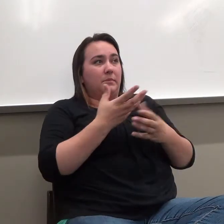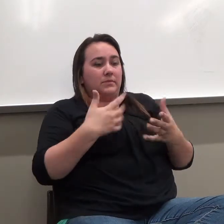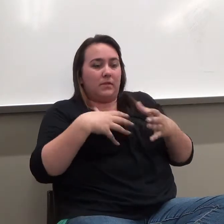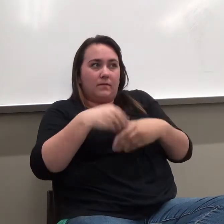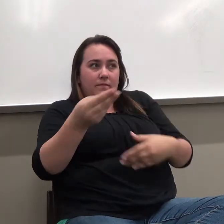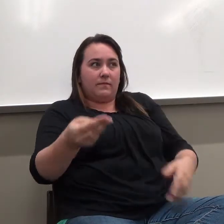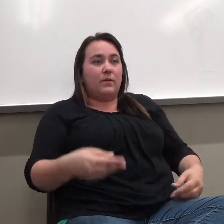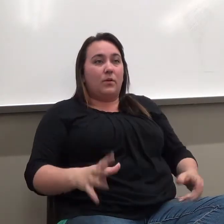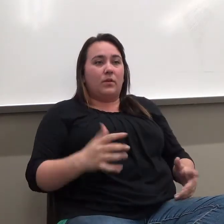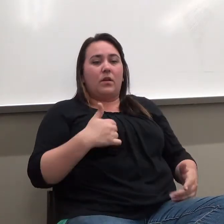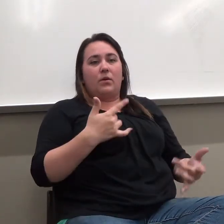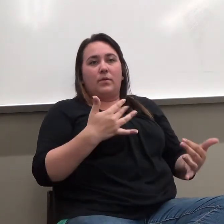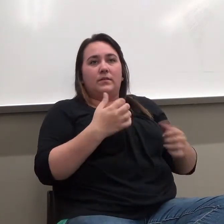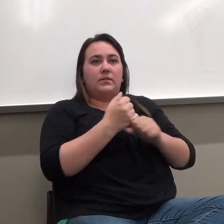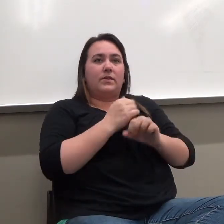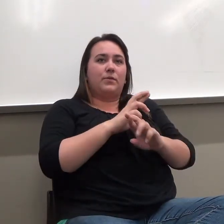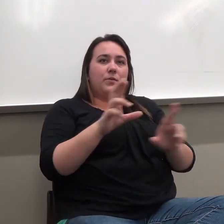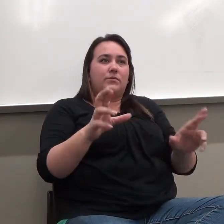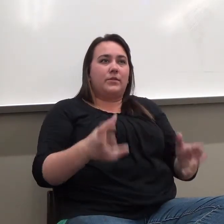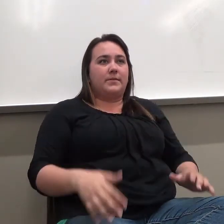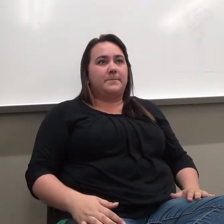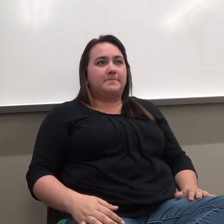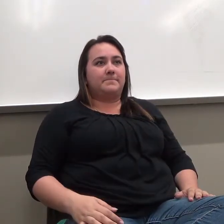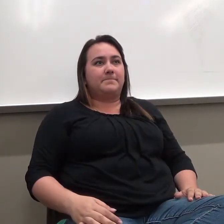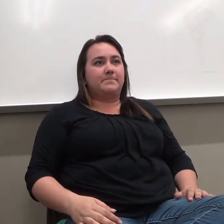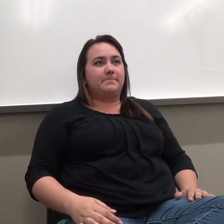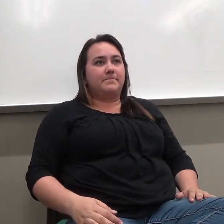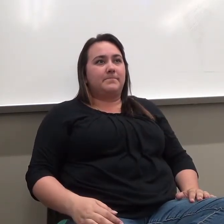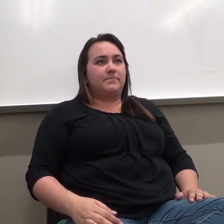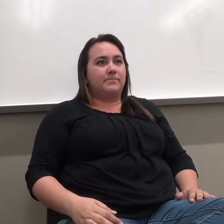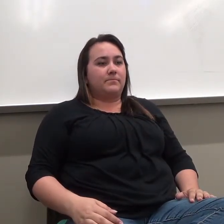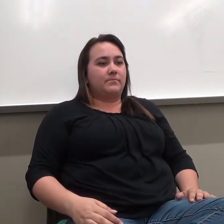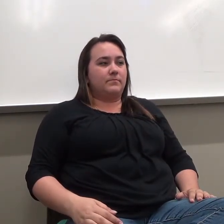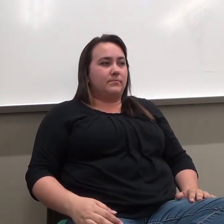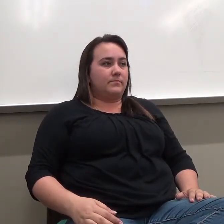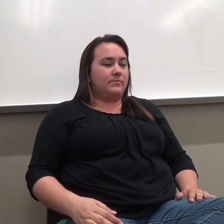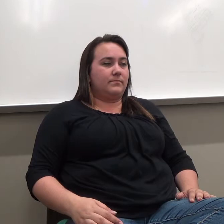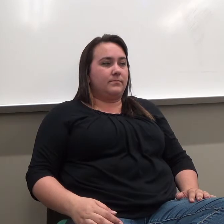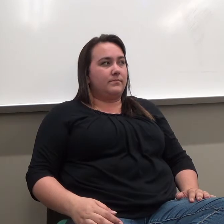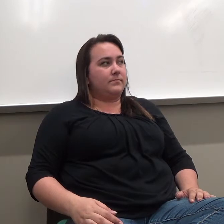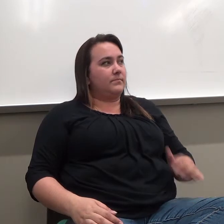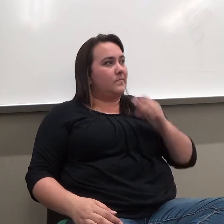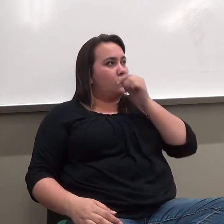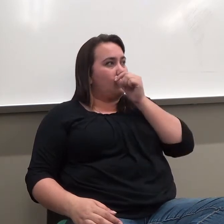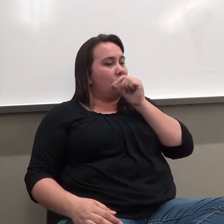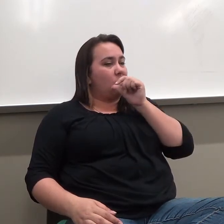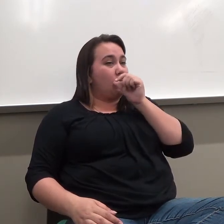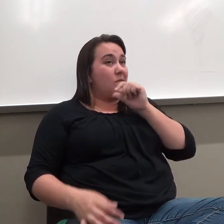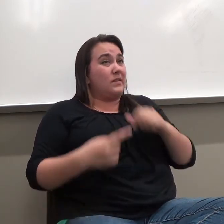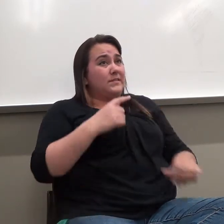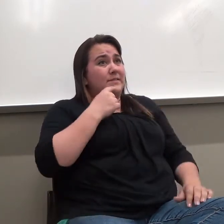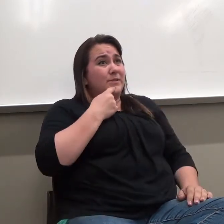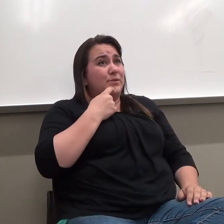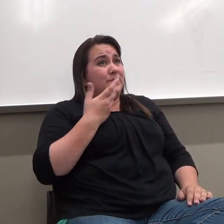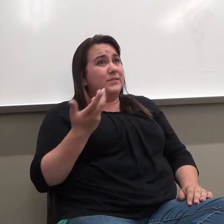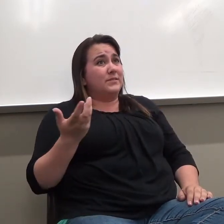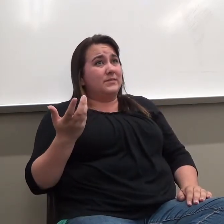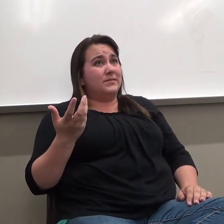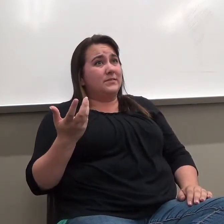All right, I'll wait till everybody has their notes out so we can go on. Okay, this is serious. You know, this is not